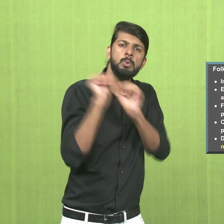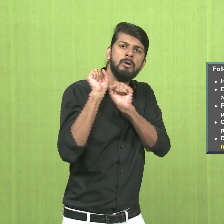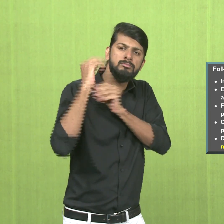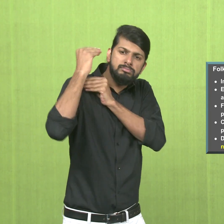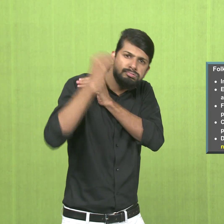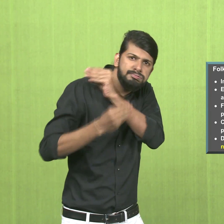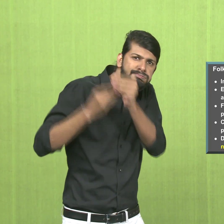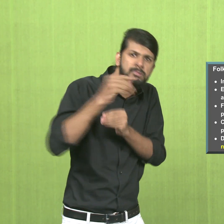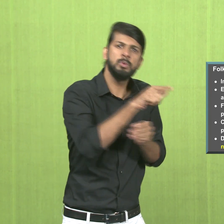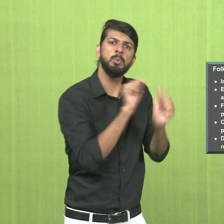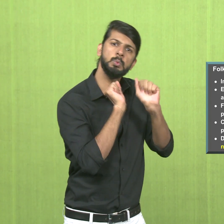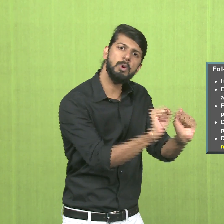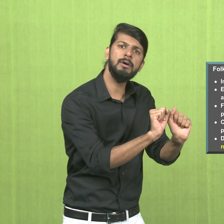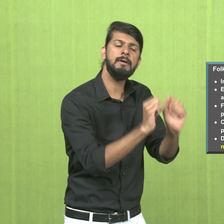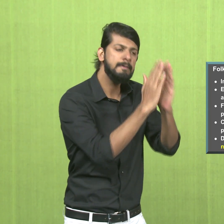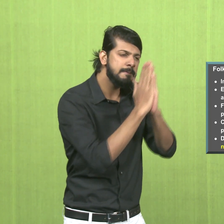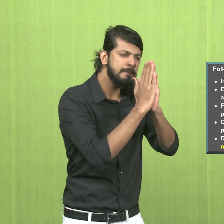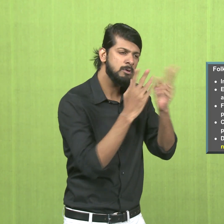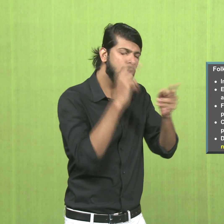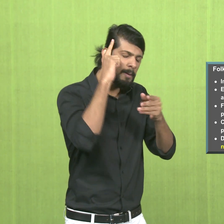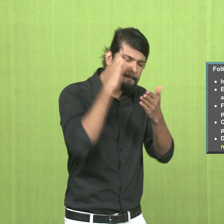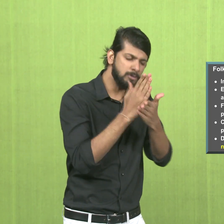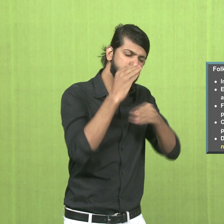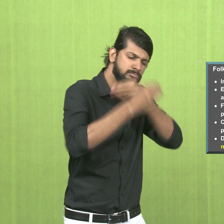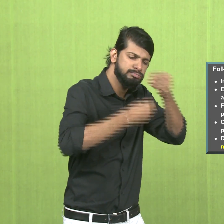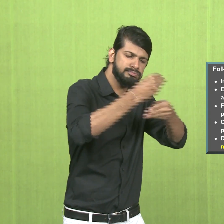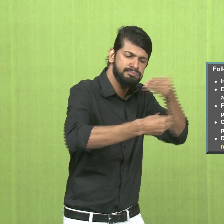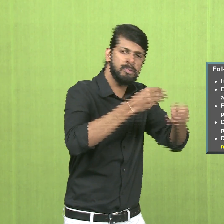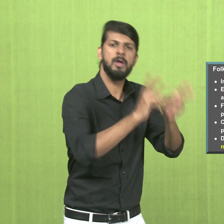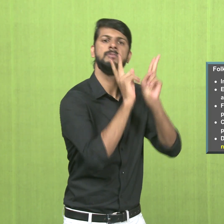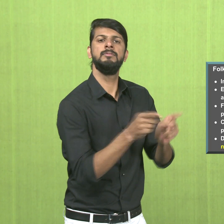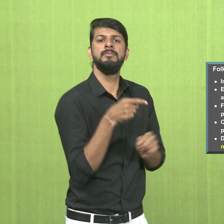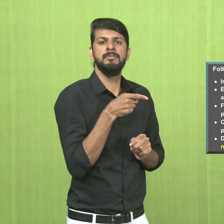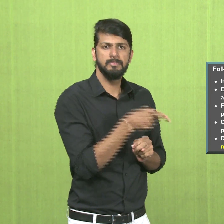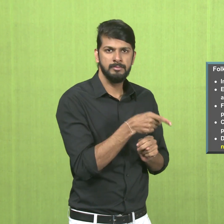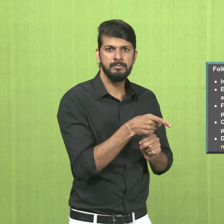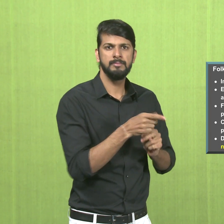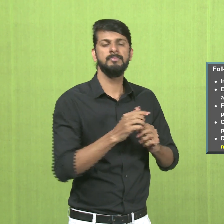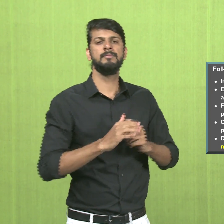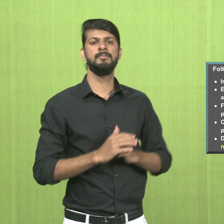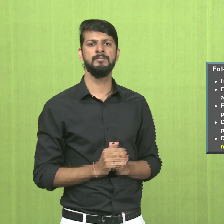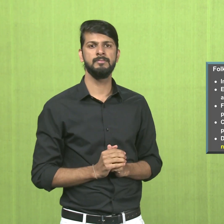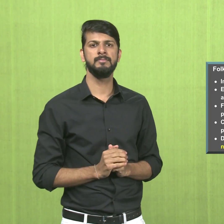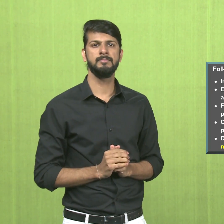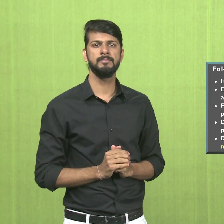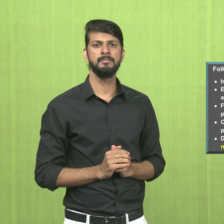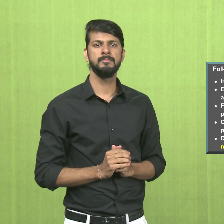family is going to have a baby soon, and these are traditionally done, for public or personal